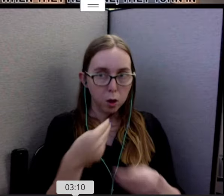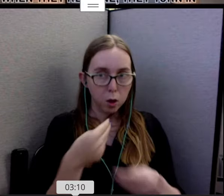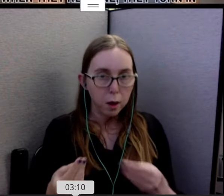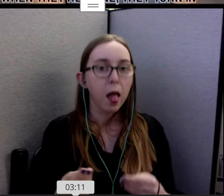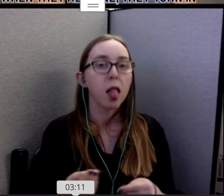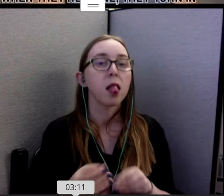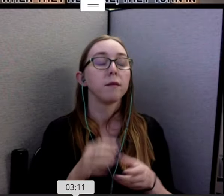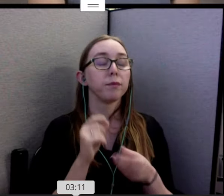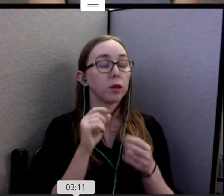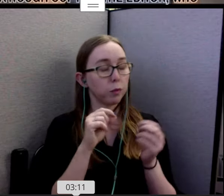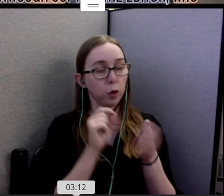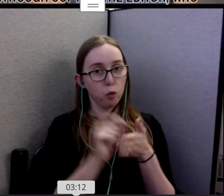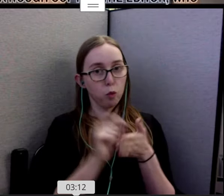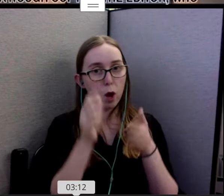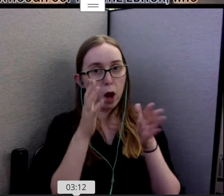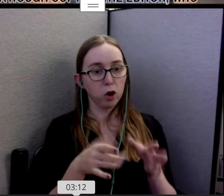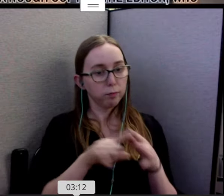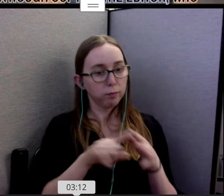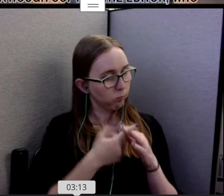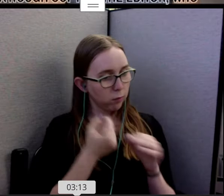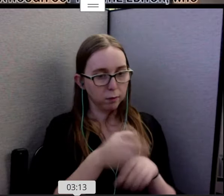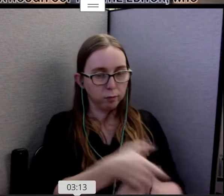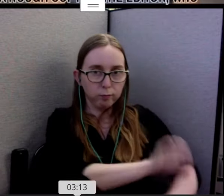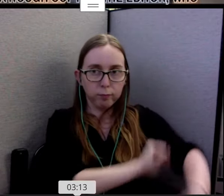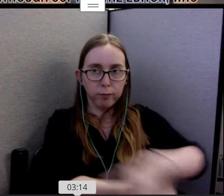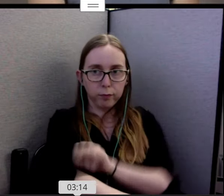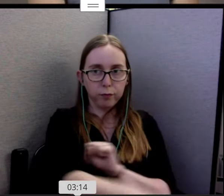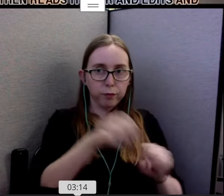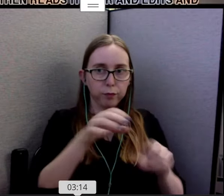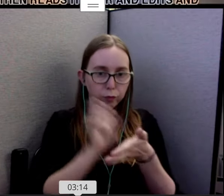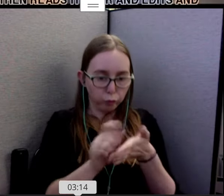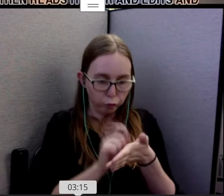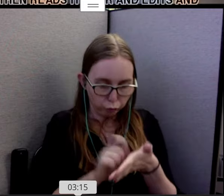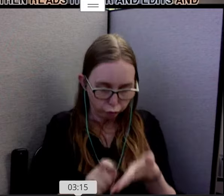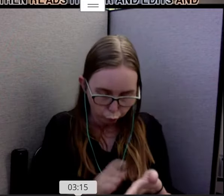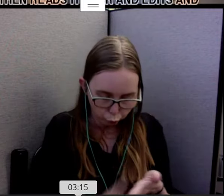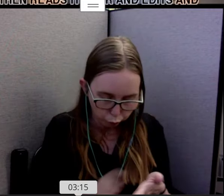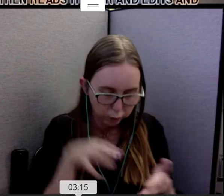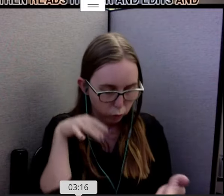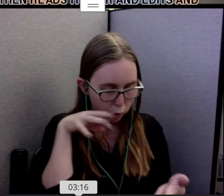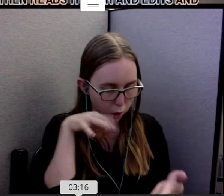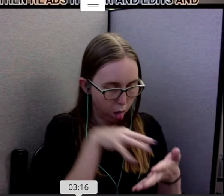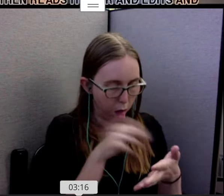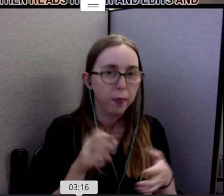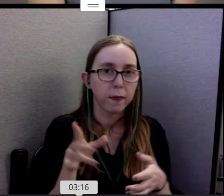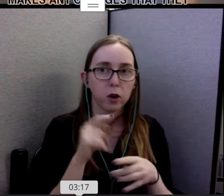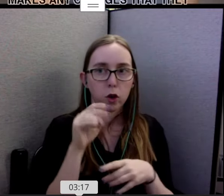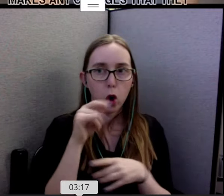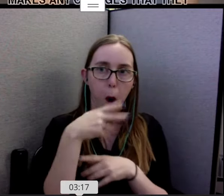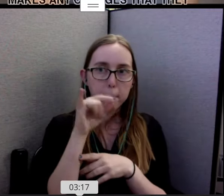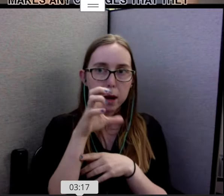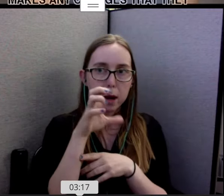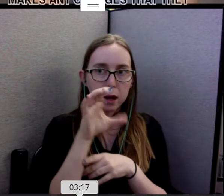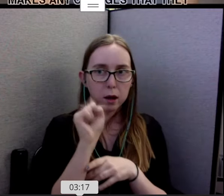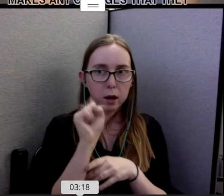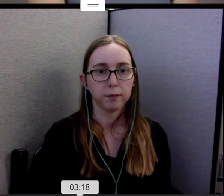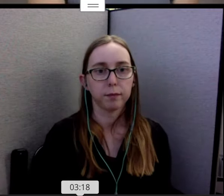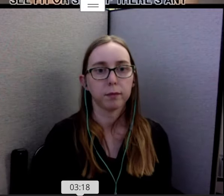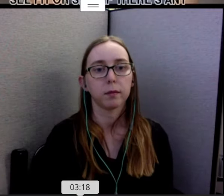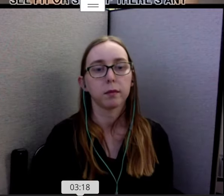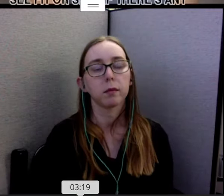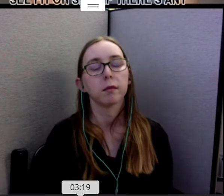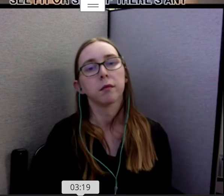When they're done, they turn in a rough copy to the editor, who then reads it over and edits and makes any changes that